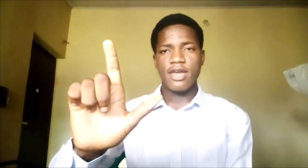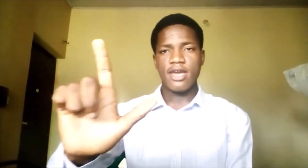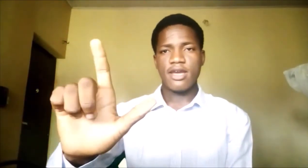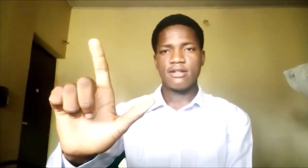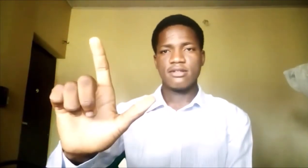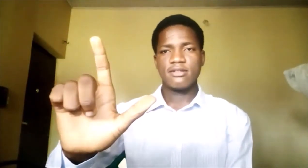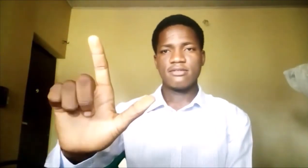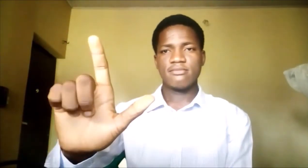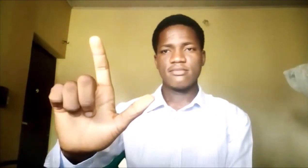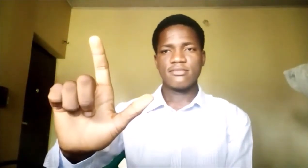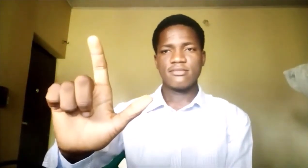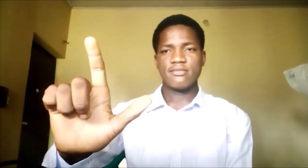L.